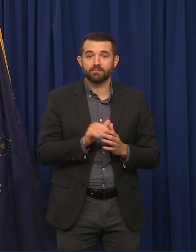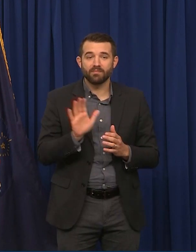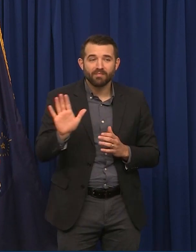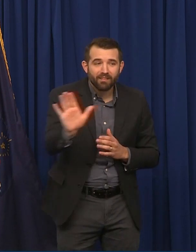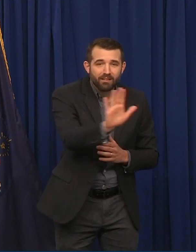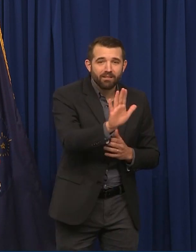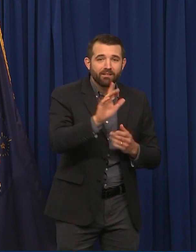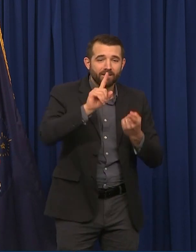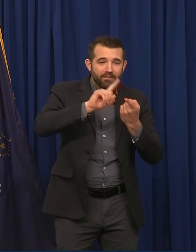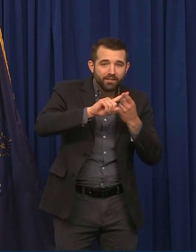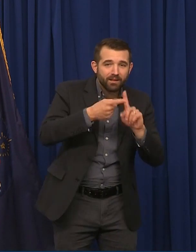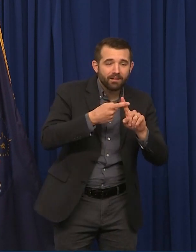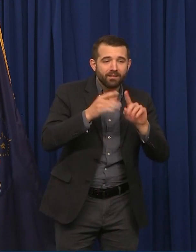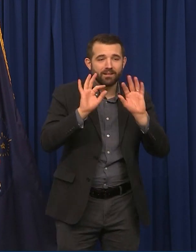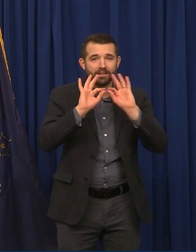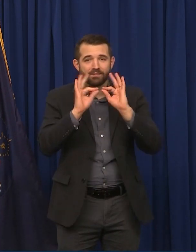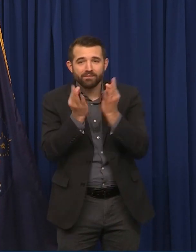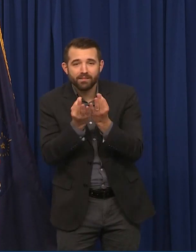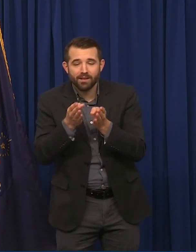neighbors.